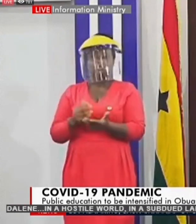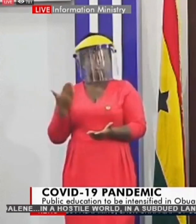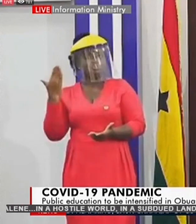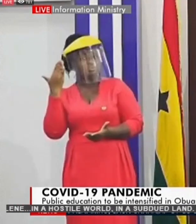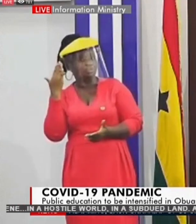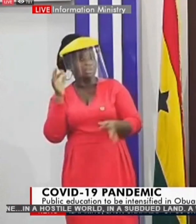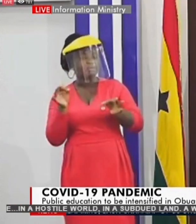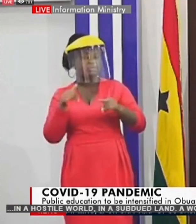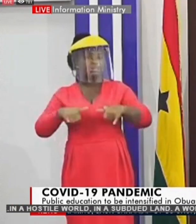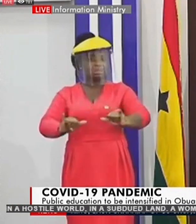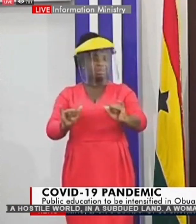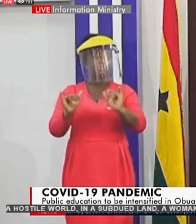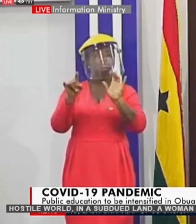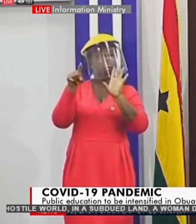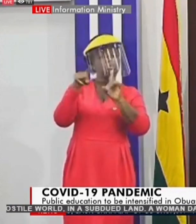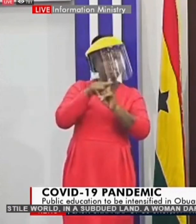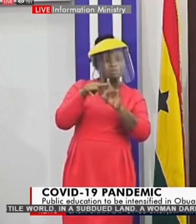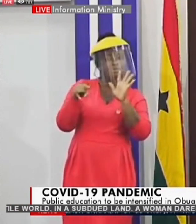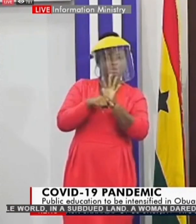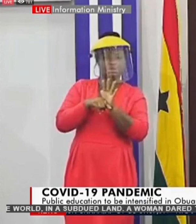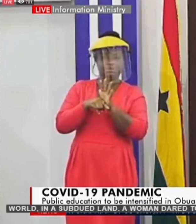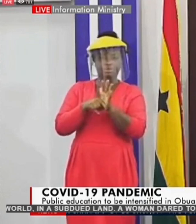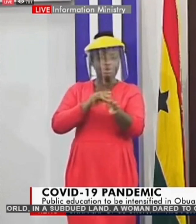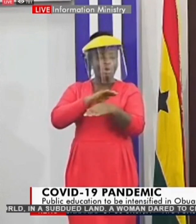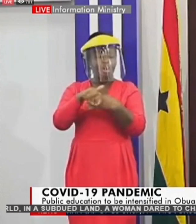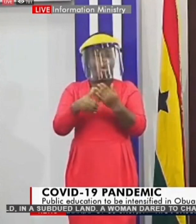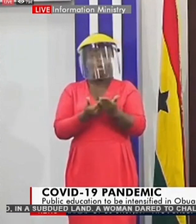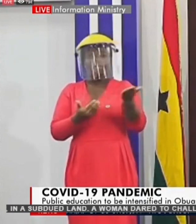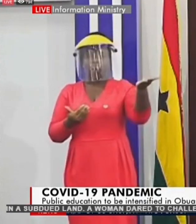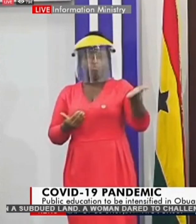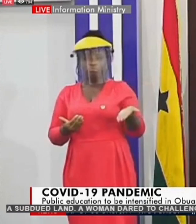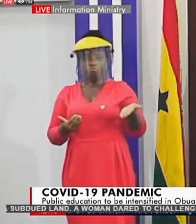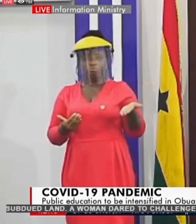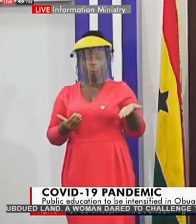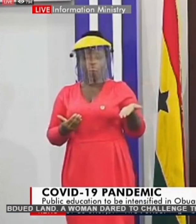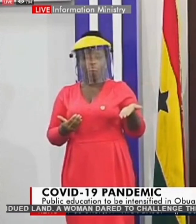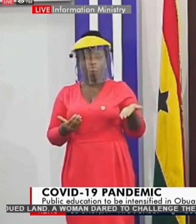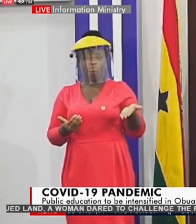Pentecost facility. But let me say that these are all asymptomatic persons.